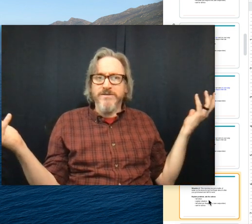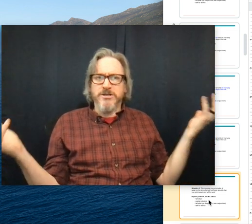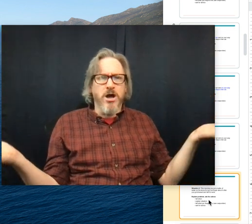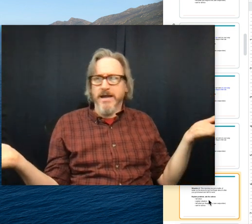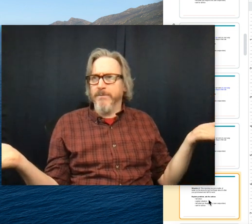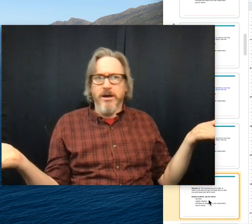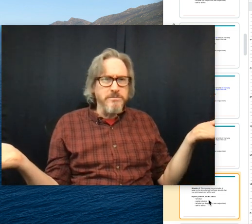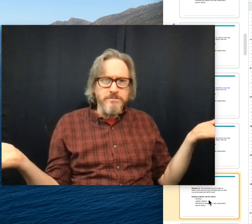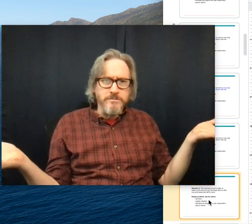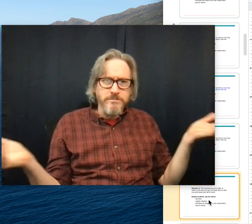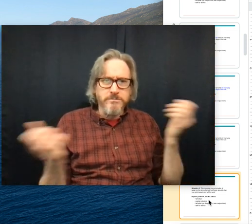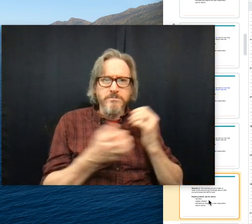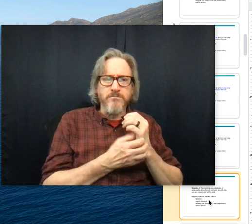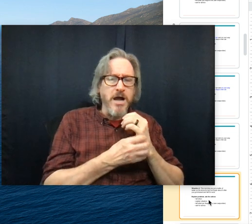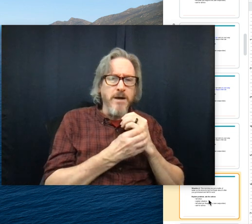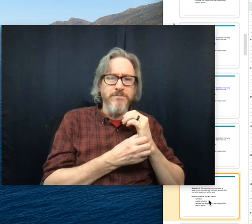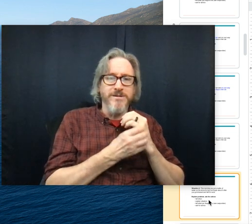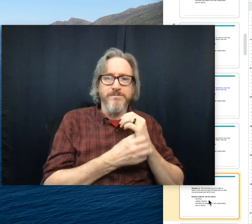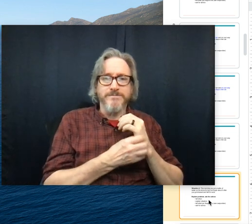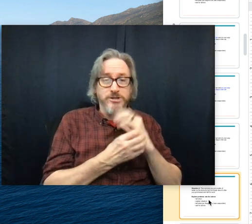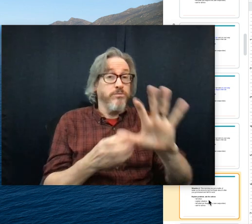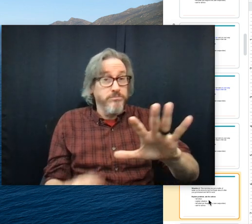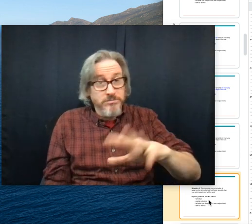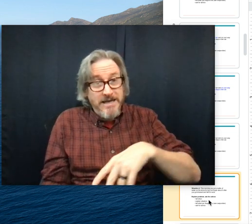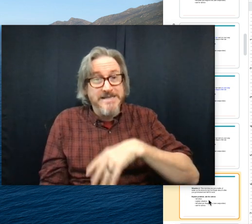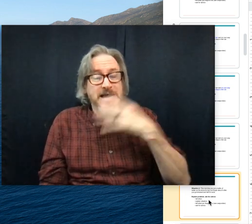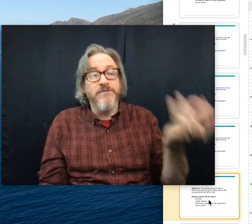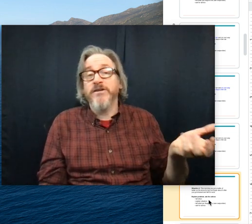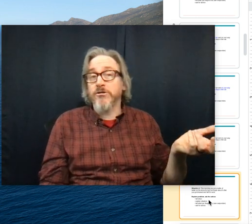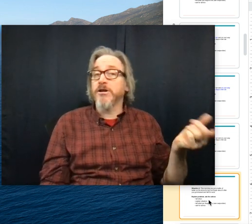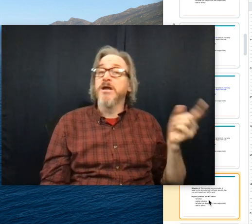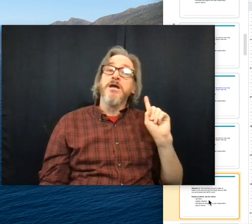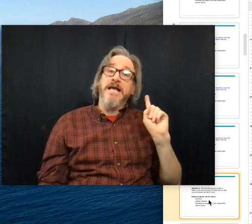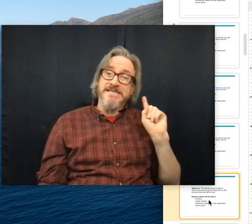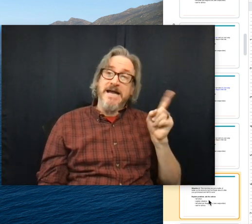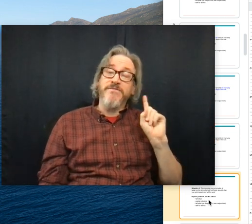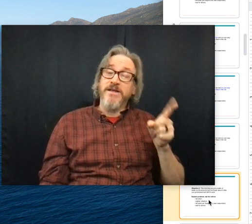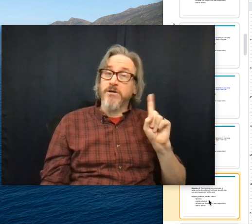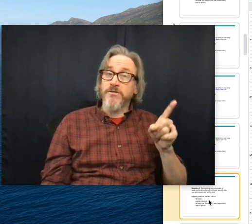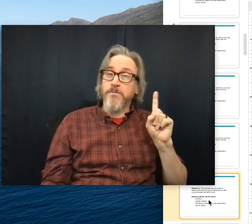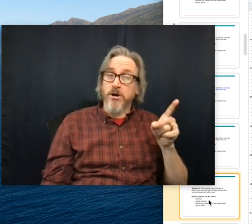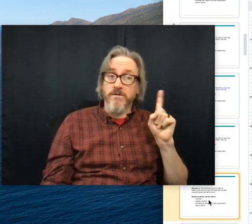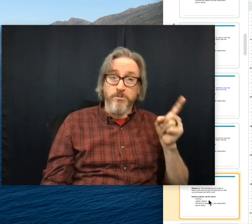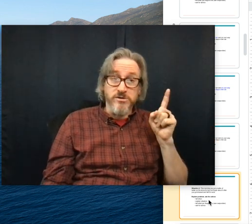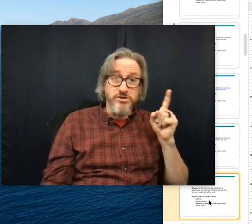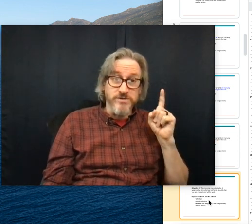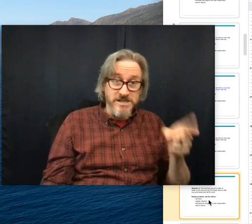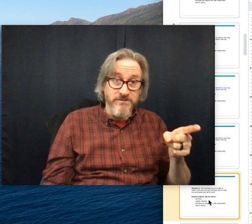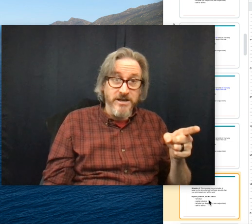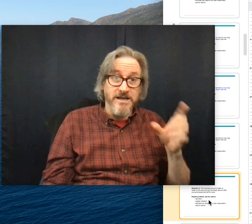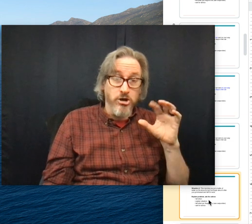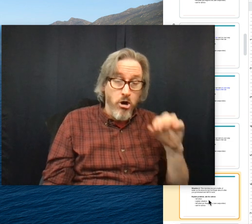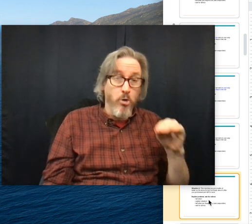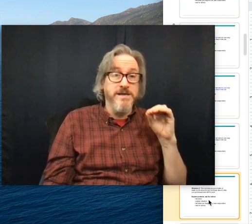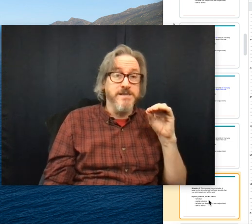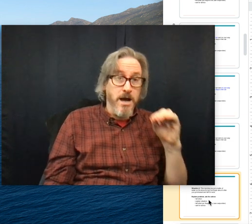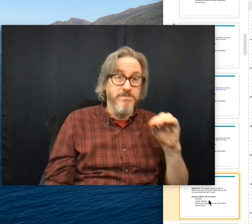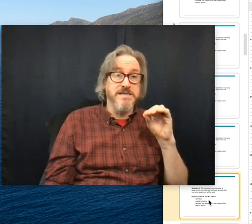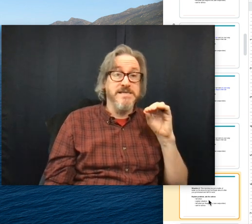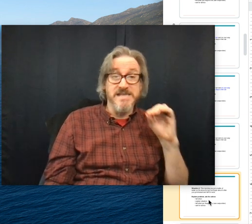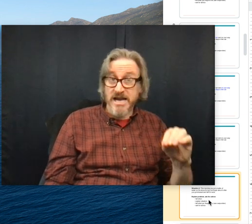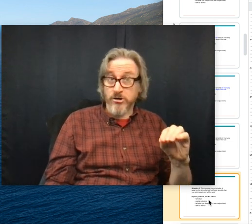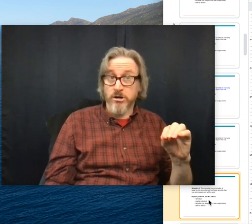what are you even talking about? So it's not a failure on the part of the person receiving. It's